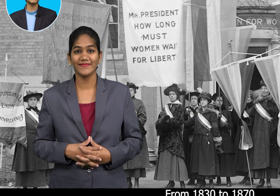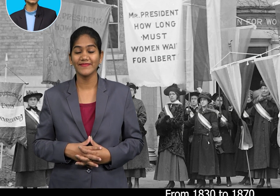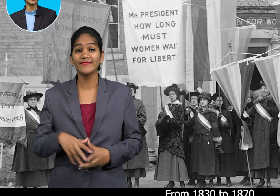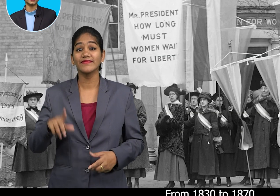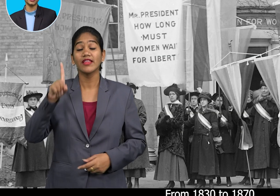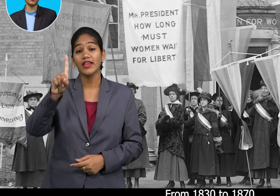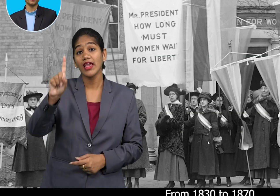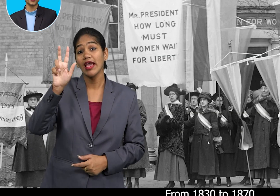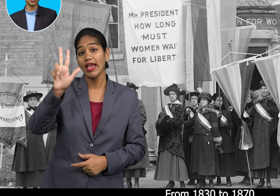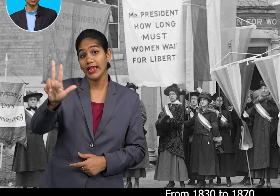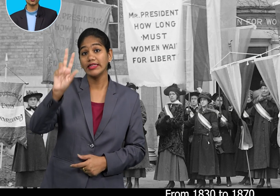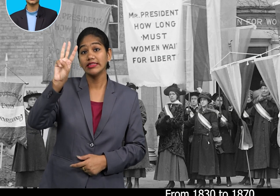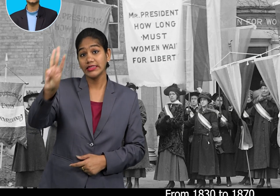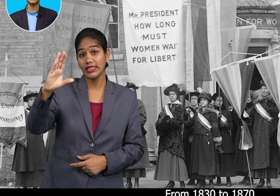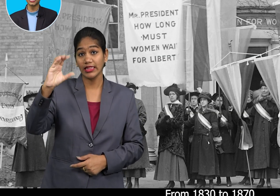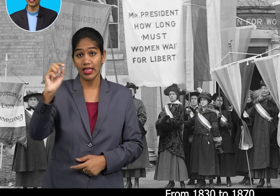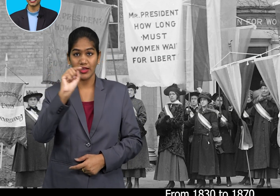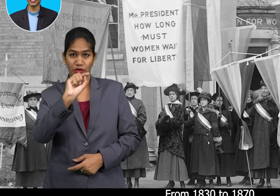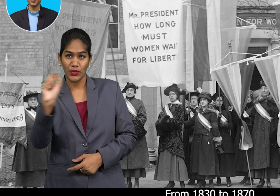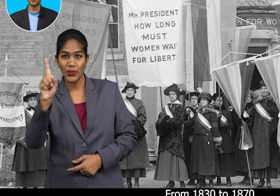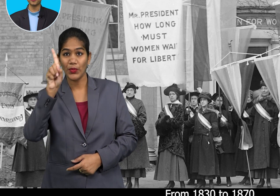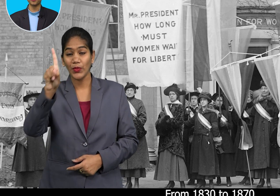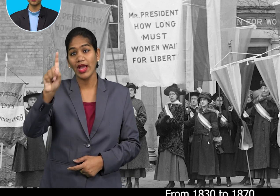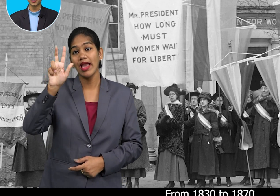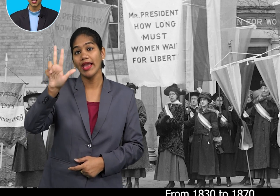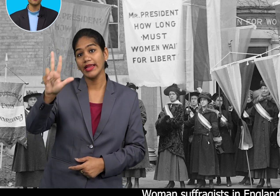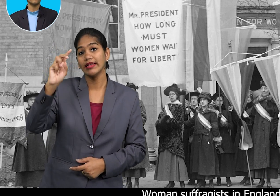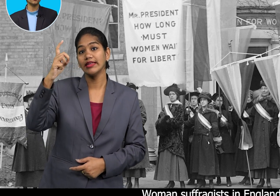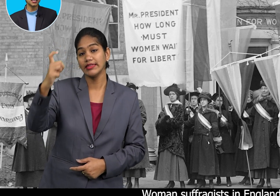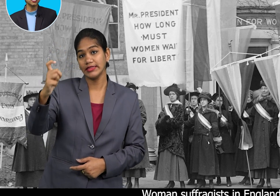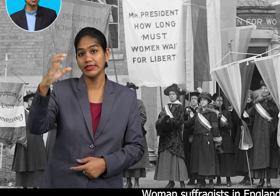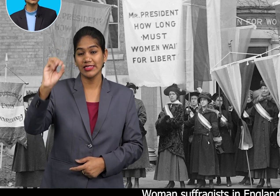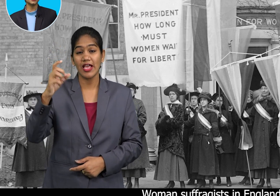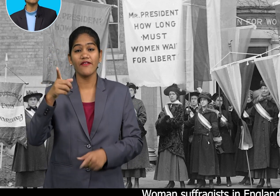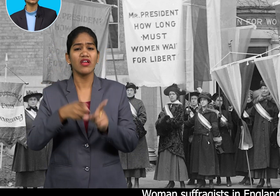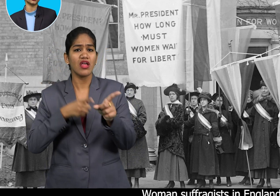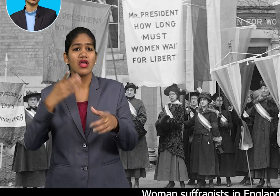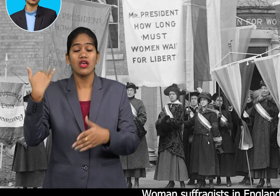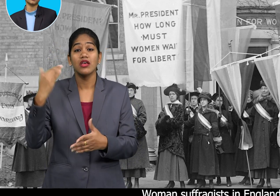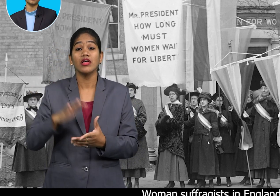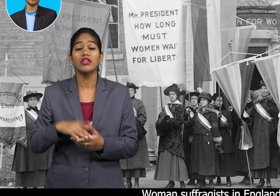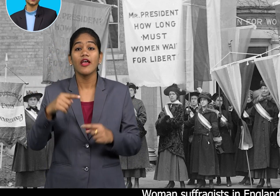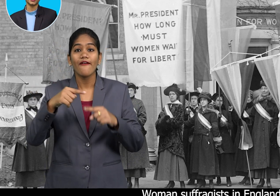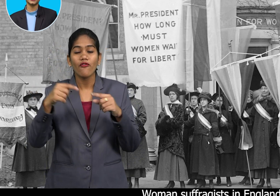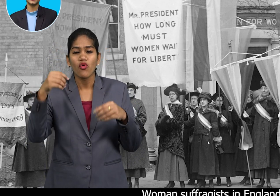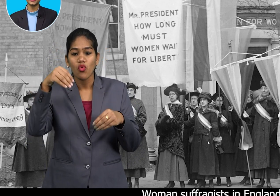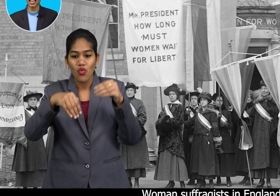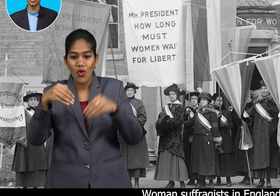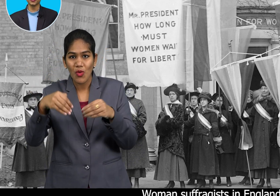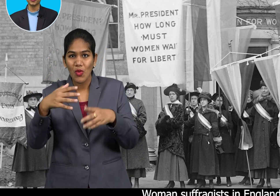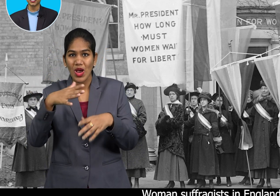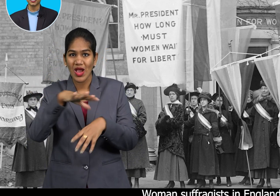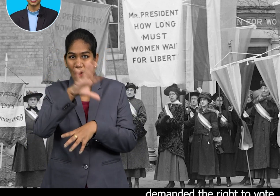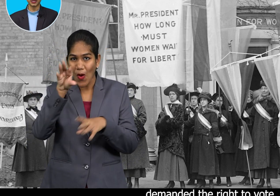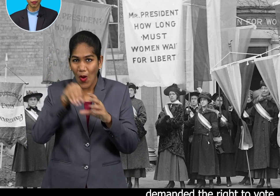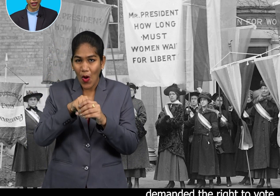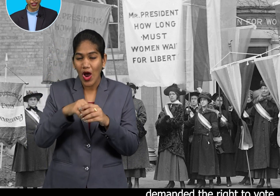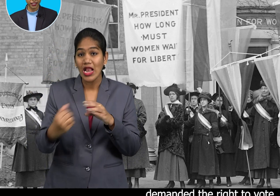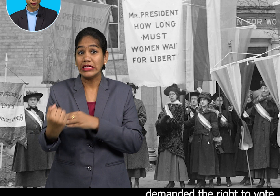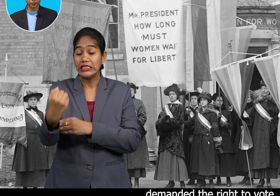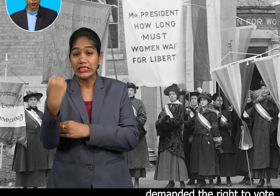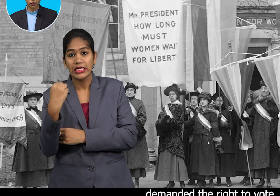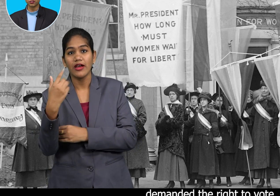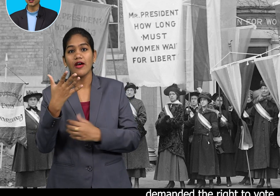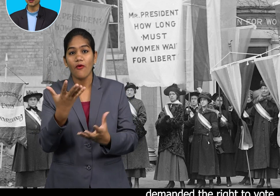From 1830 to 1870, women's suffragists in England